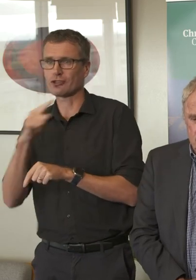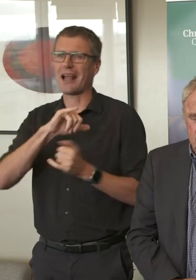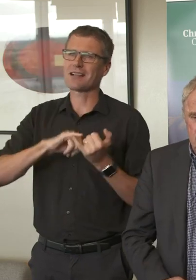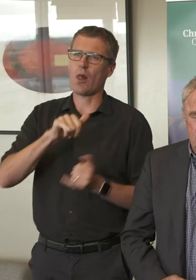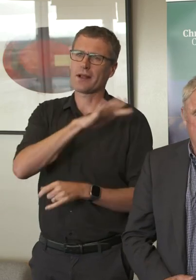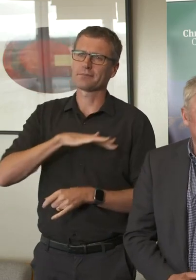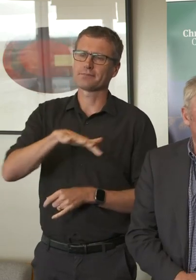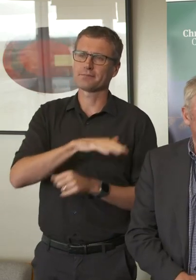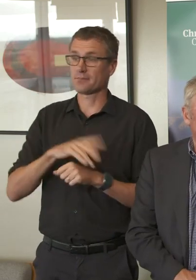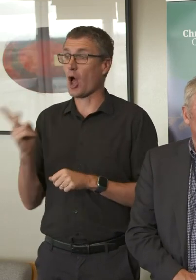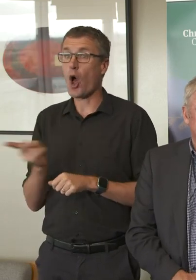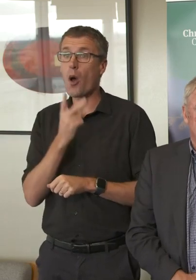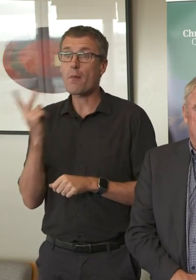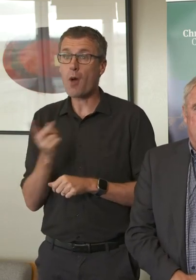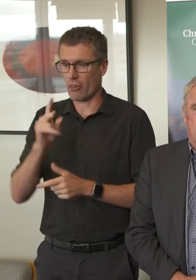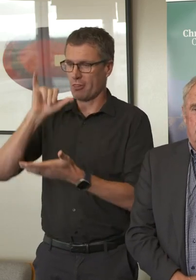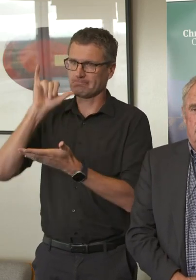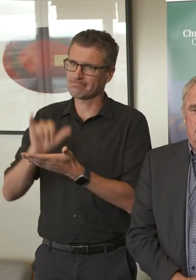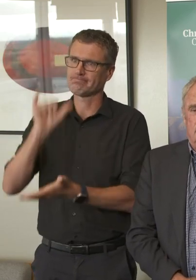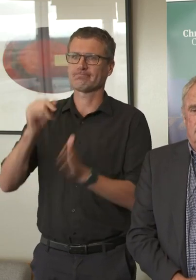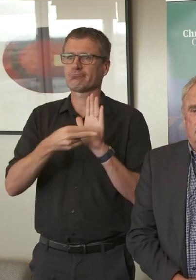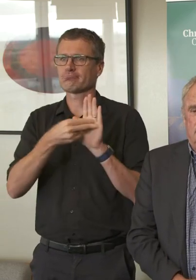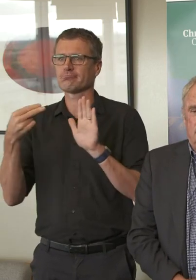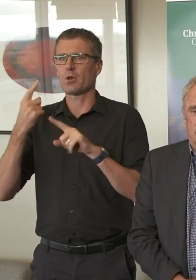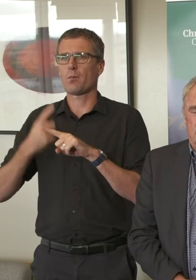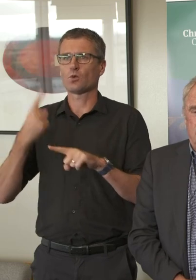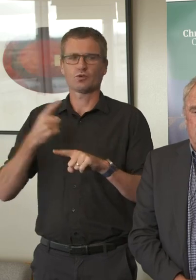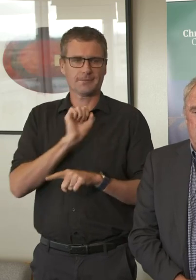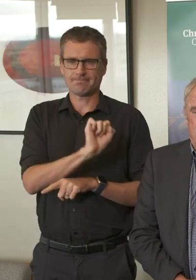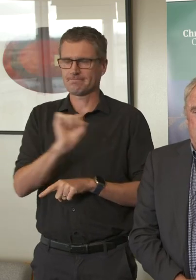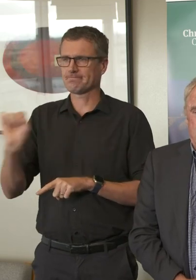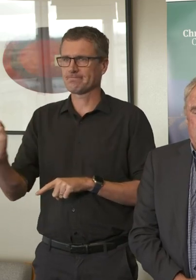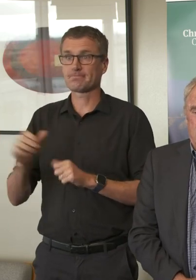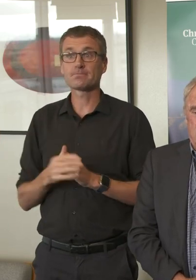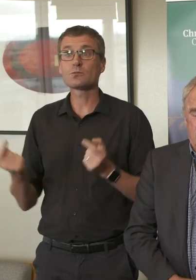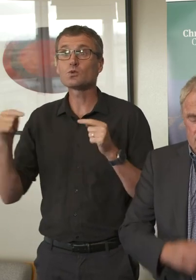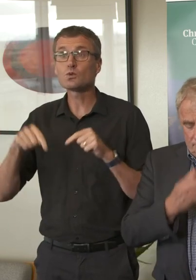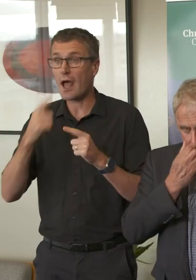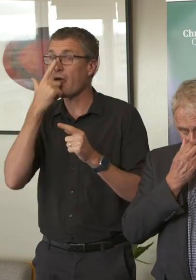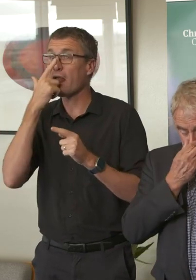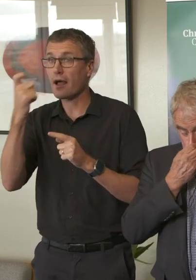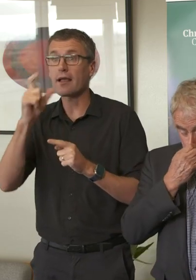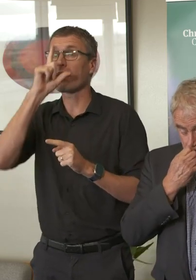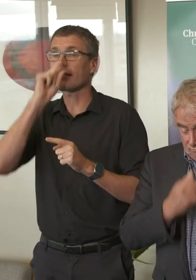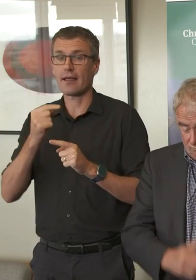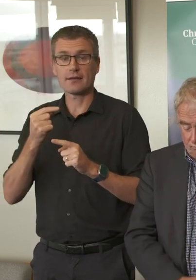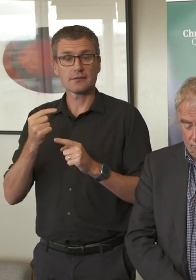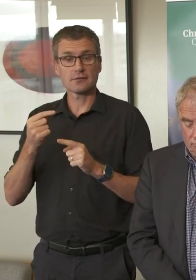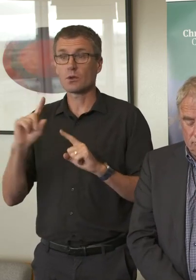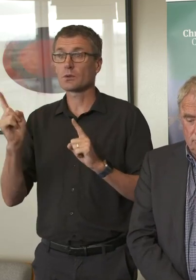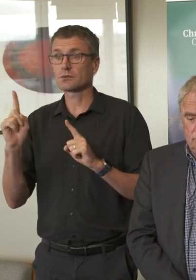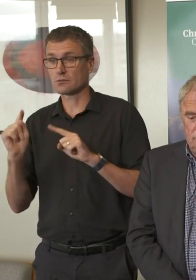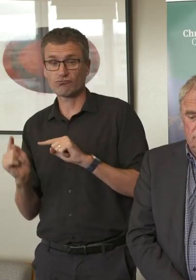going into calling a local state of emergency. Today I was very lucky that we were able to get in the air and actually get around the